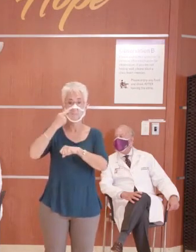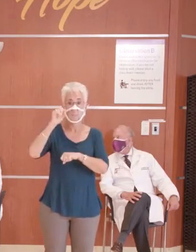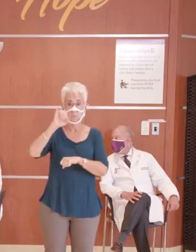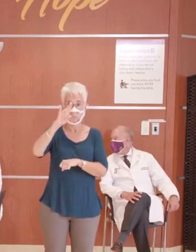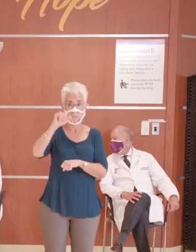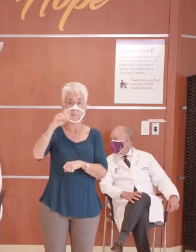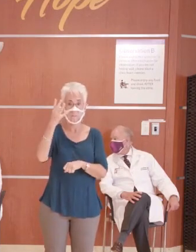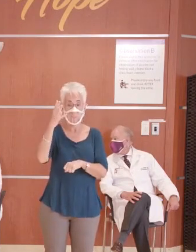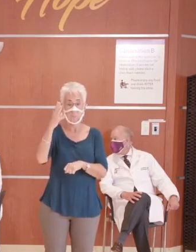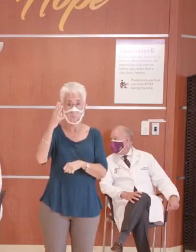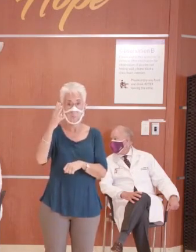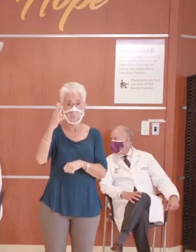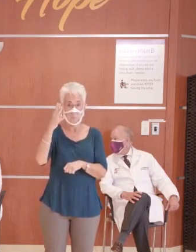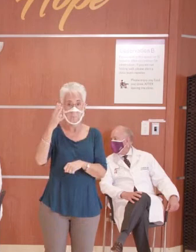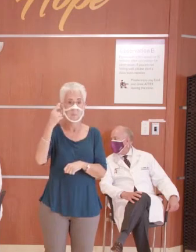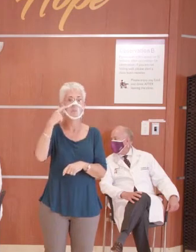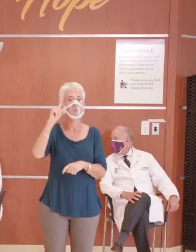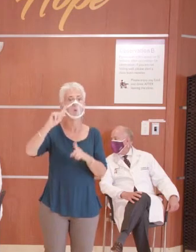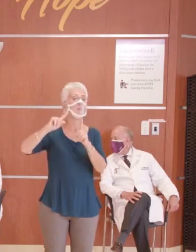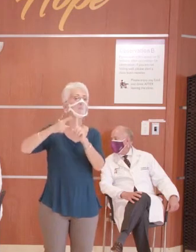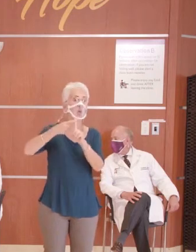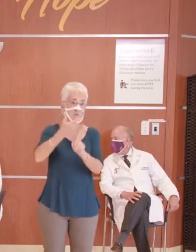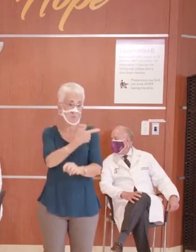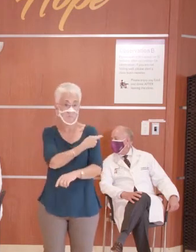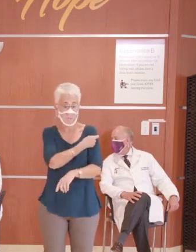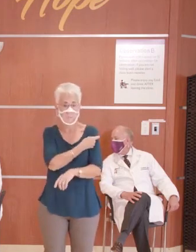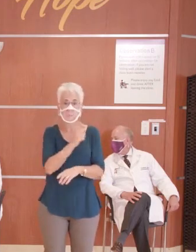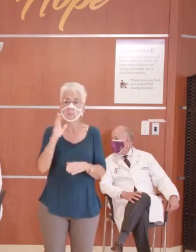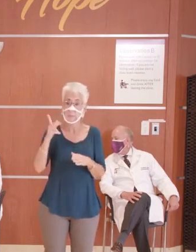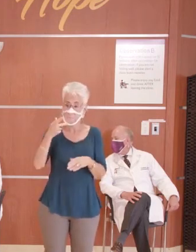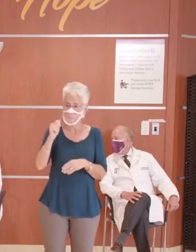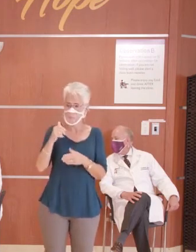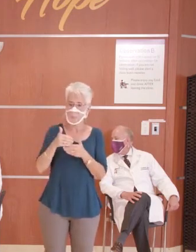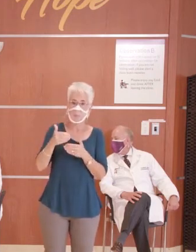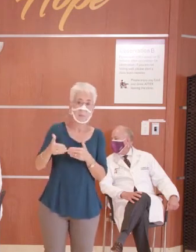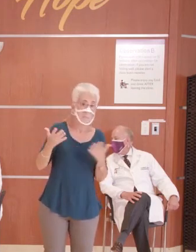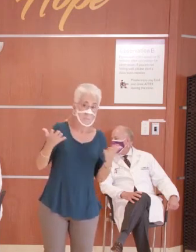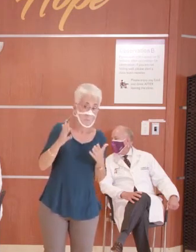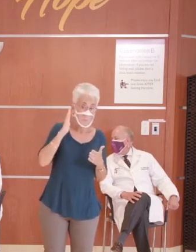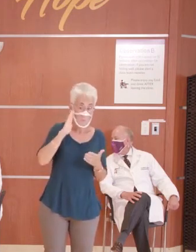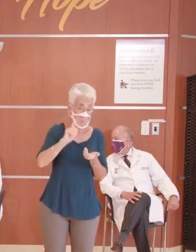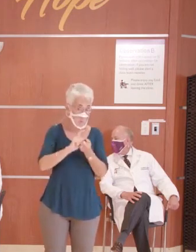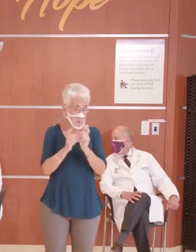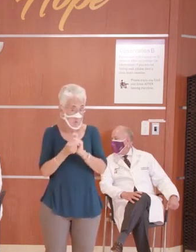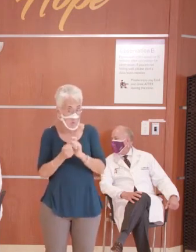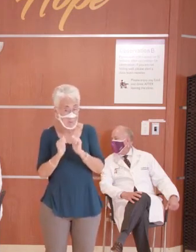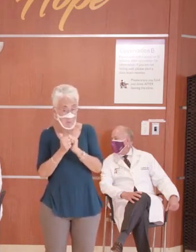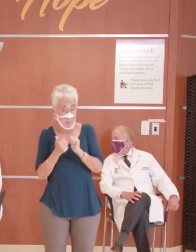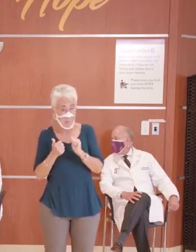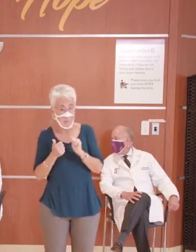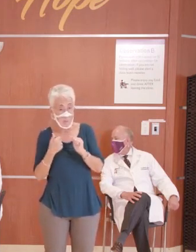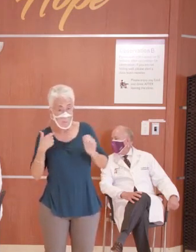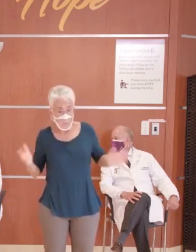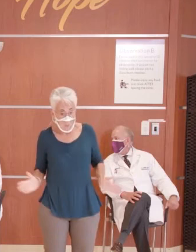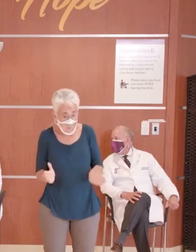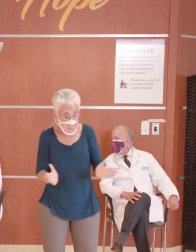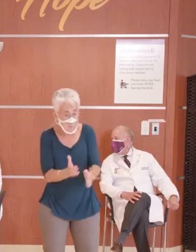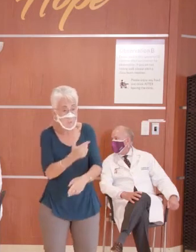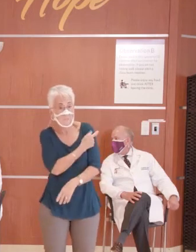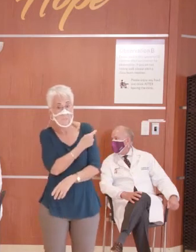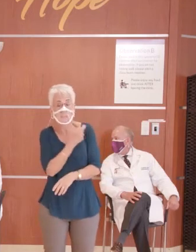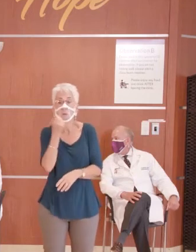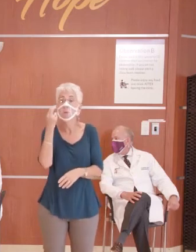least one dose, kind of what's next for us in Pennsylvania? Are we going to change the way we're pushing vaccines, or is life kind